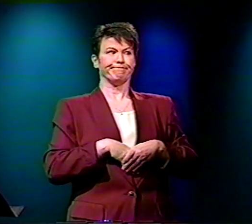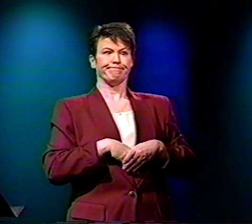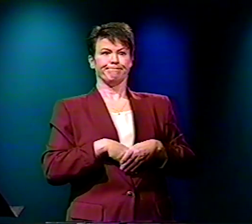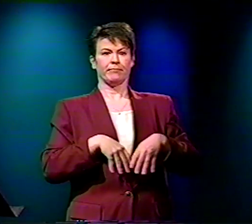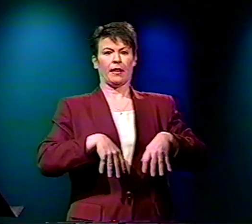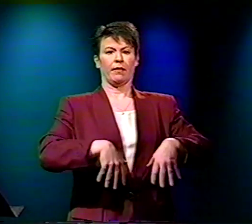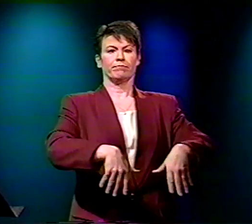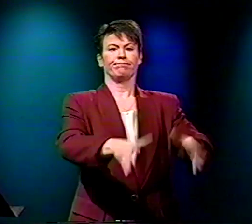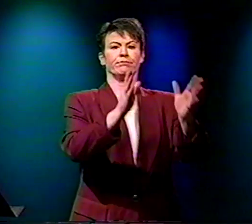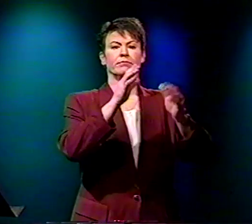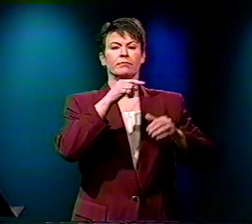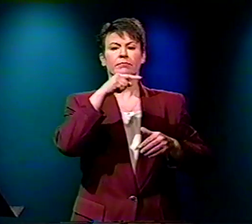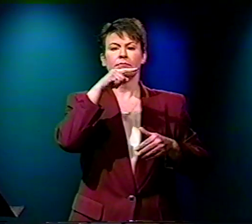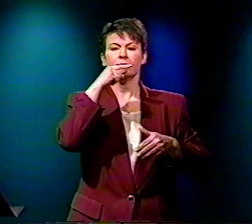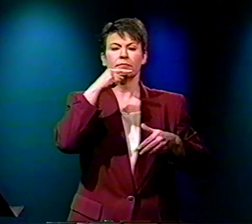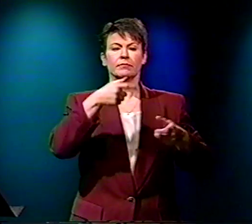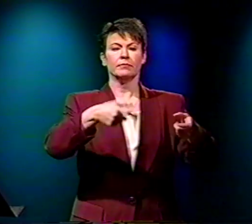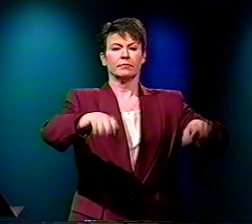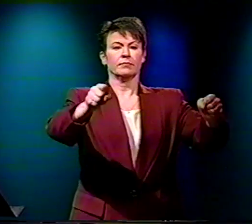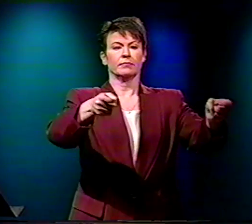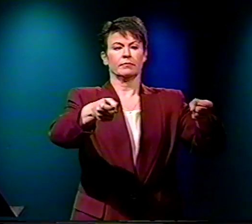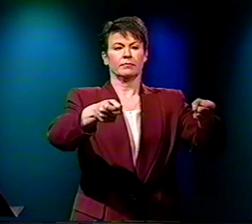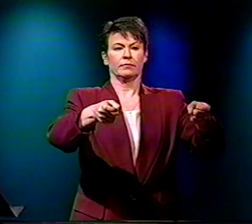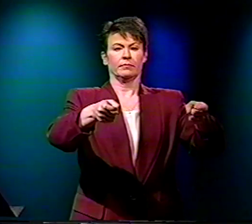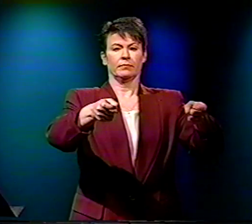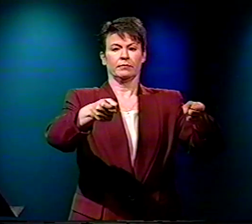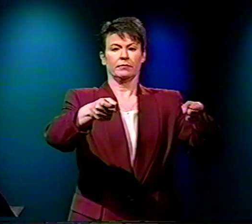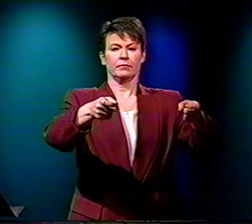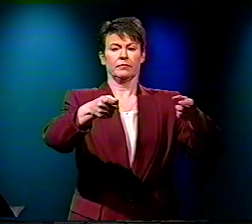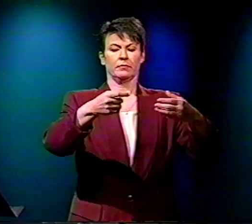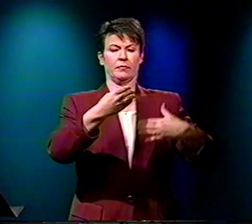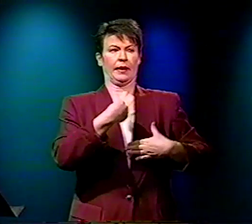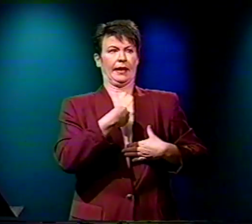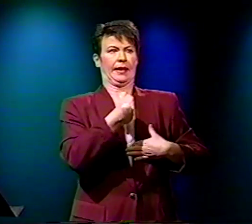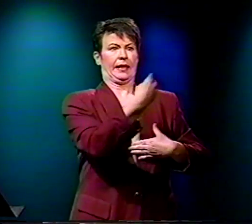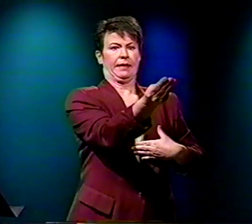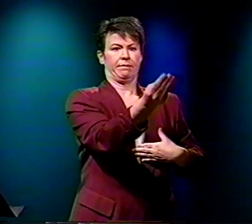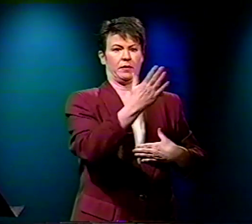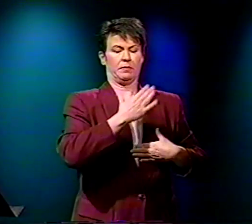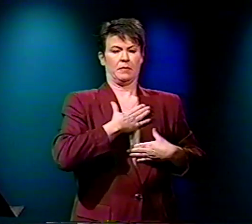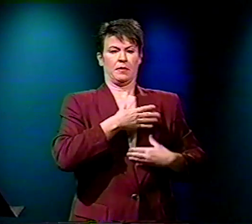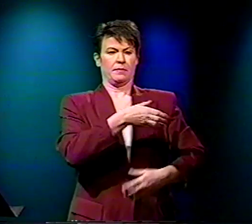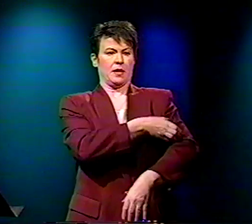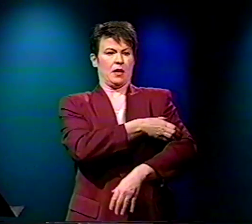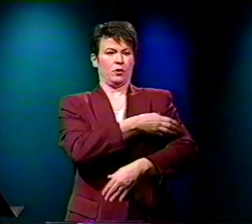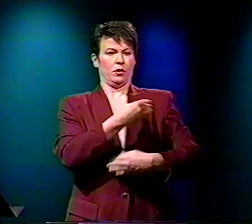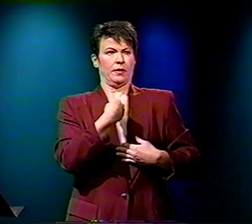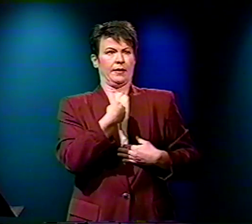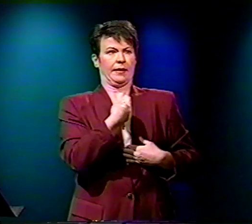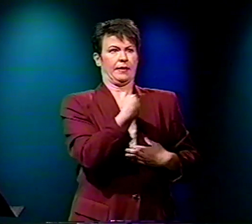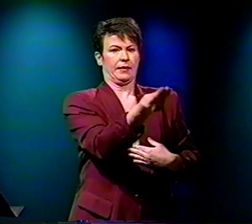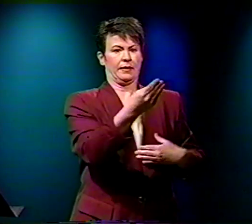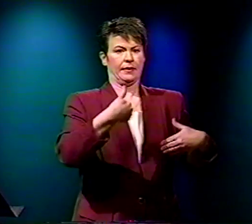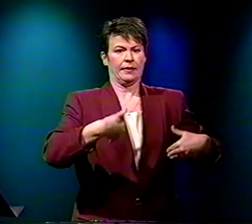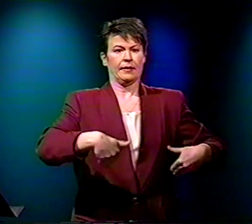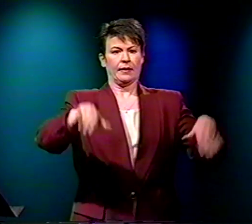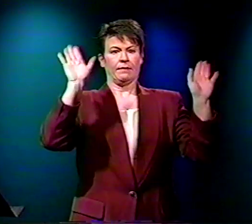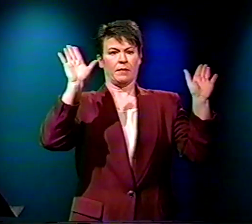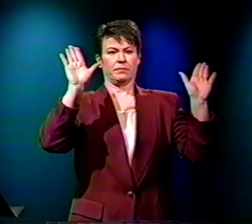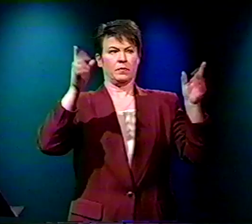The deaf consumer feels totally passive, and they let the interpreter take the control. They give away their power. They